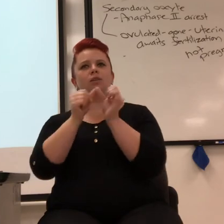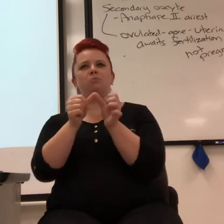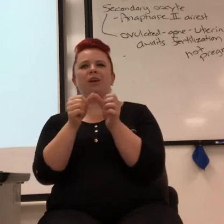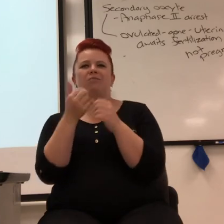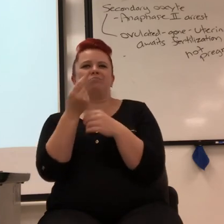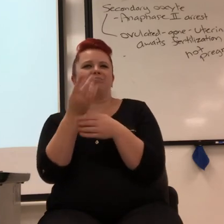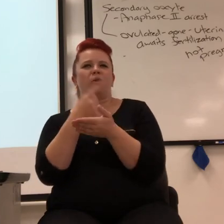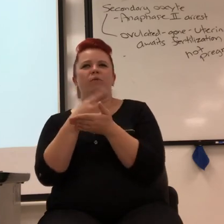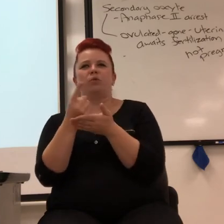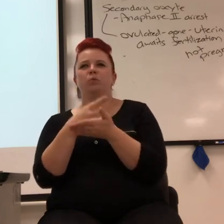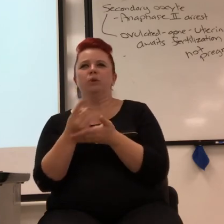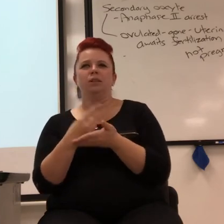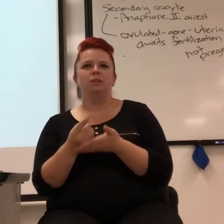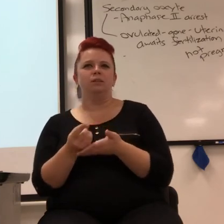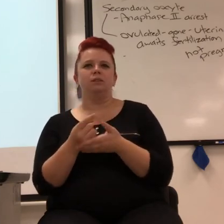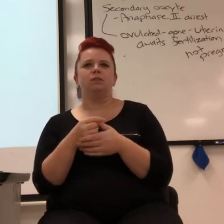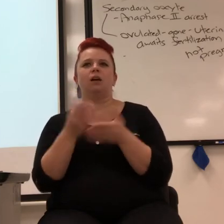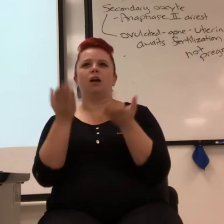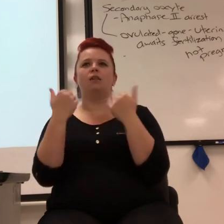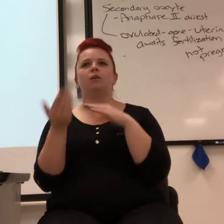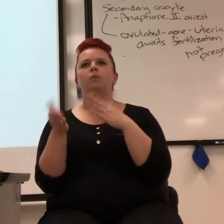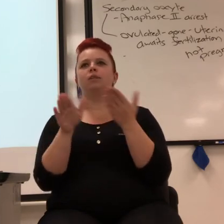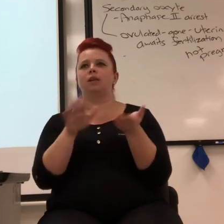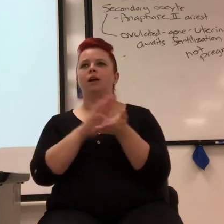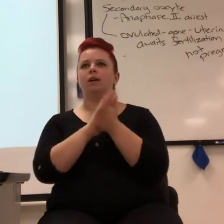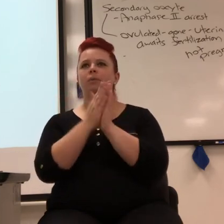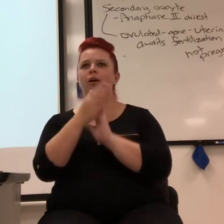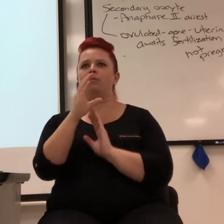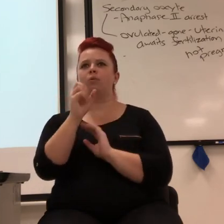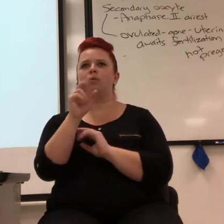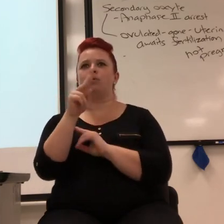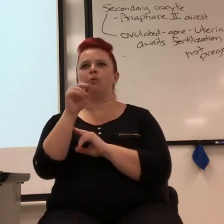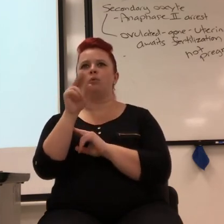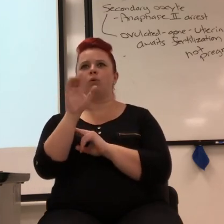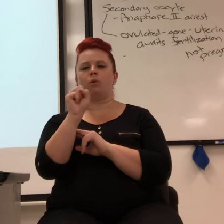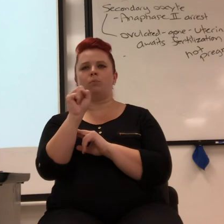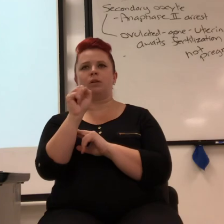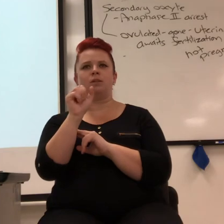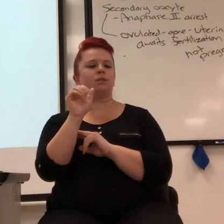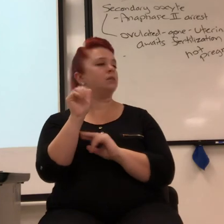of weeks, and then it dies and becomes corpus albicans.